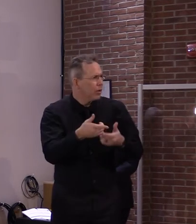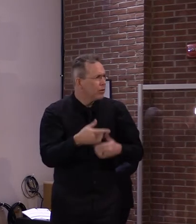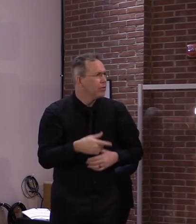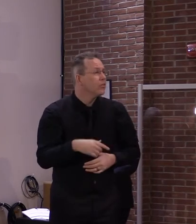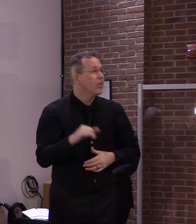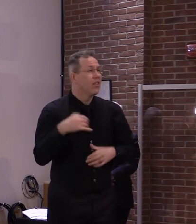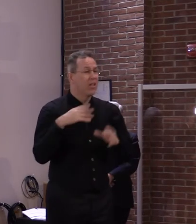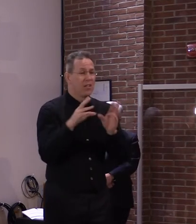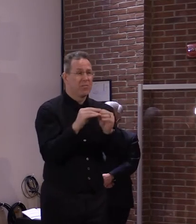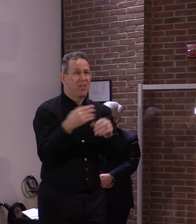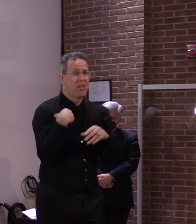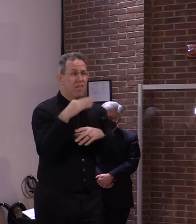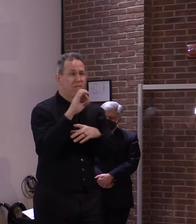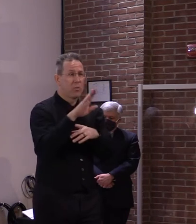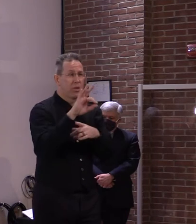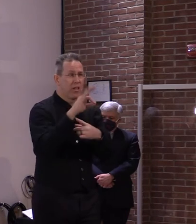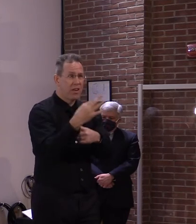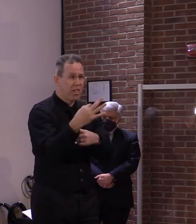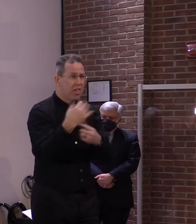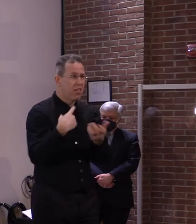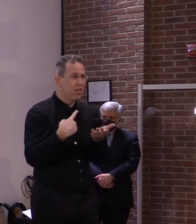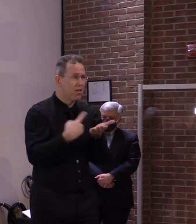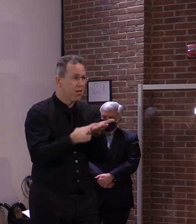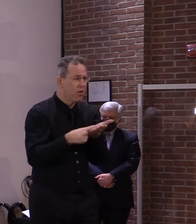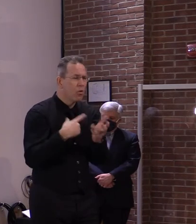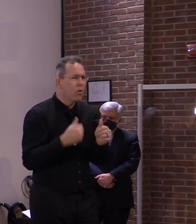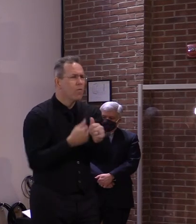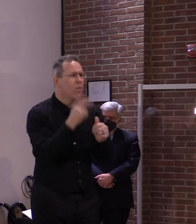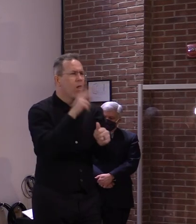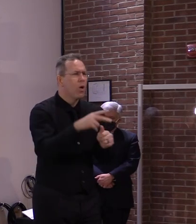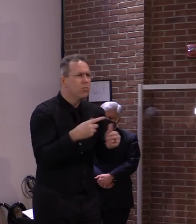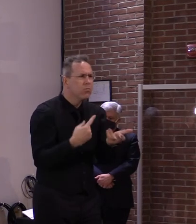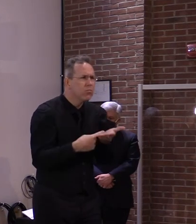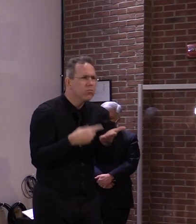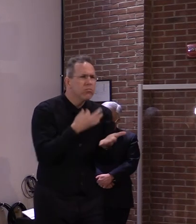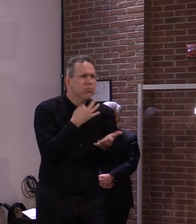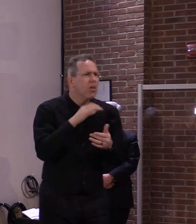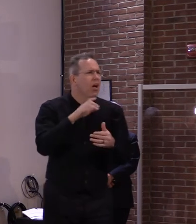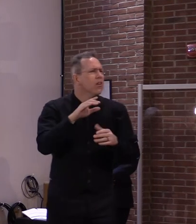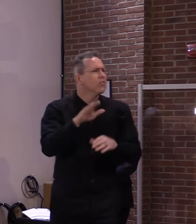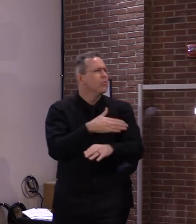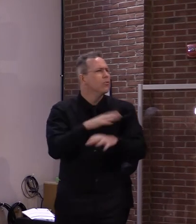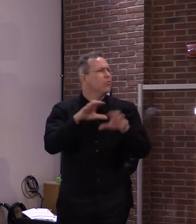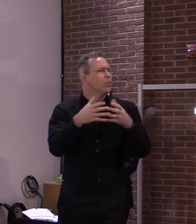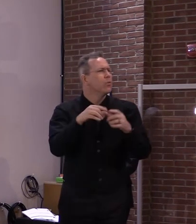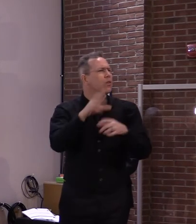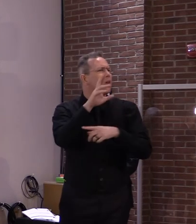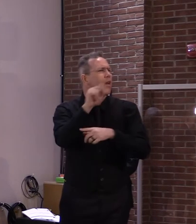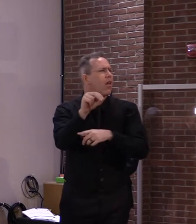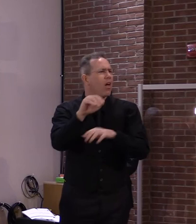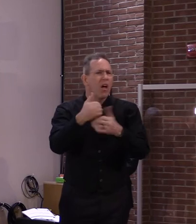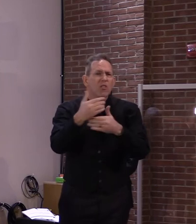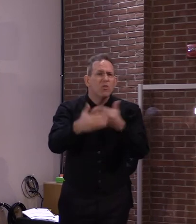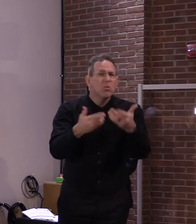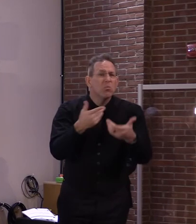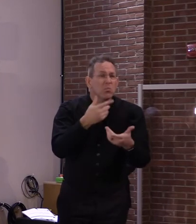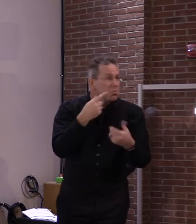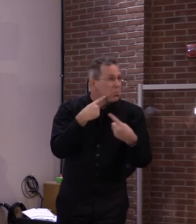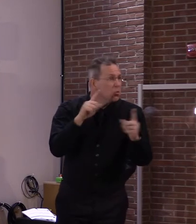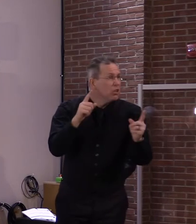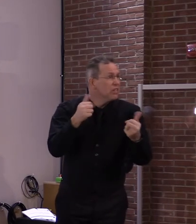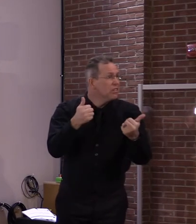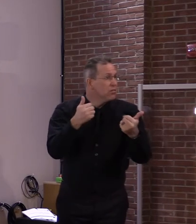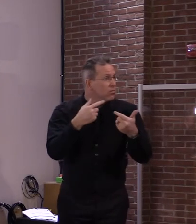kind of a follow-up for that i've asked the music teachers association if they uh would be interested in doing sort of a surveillance